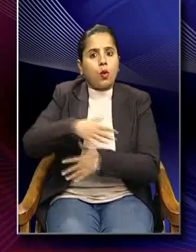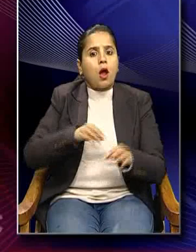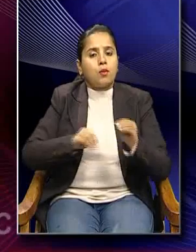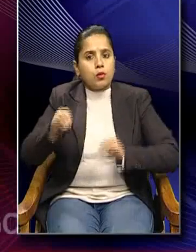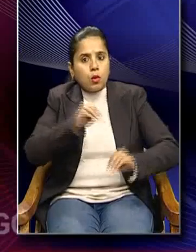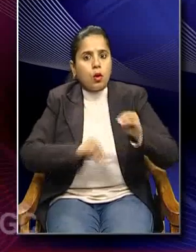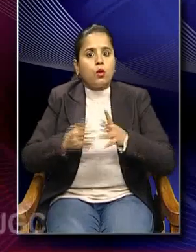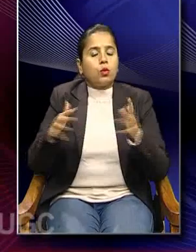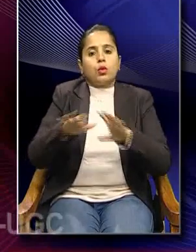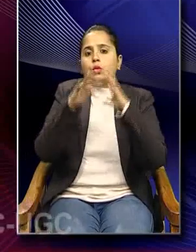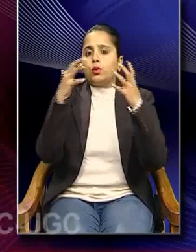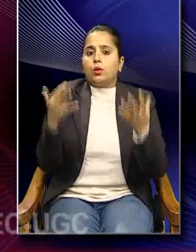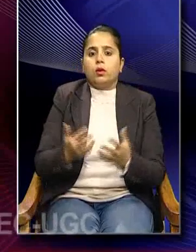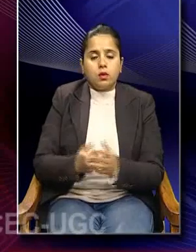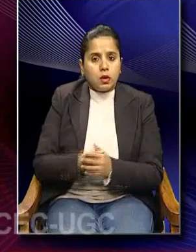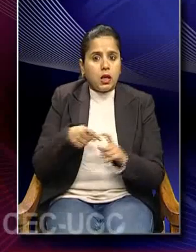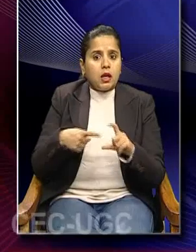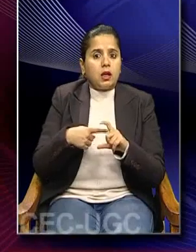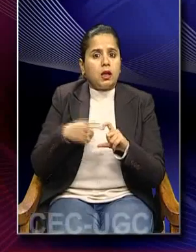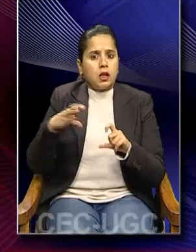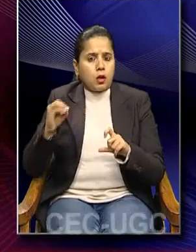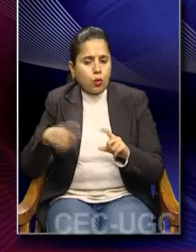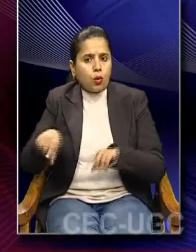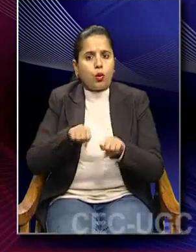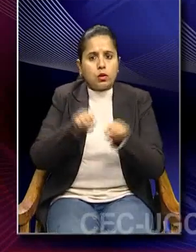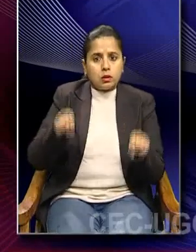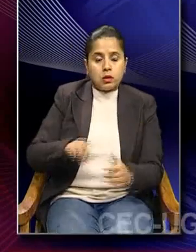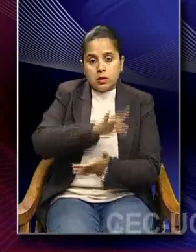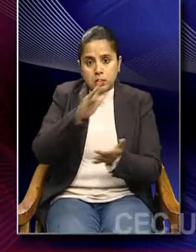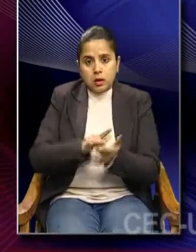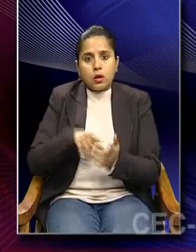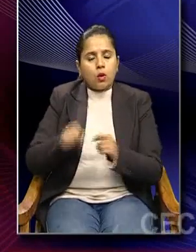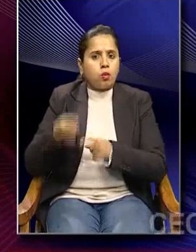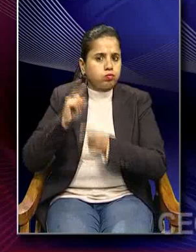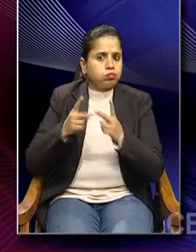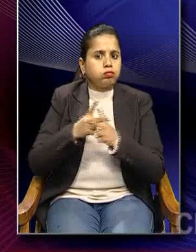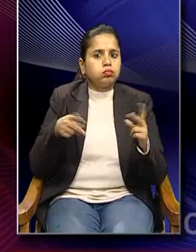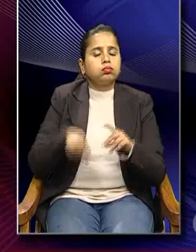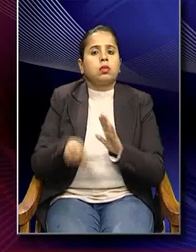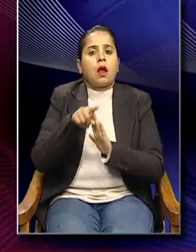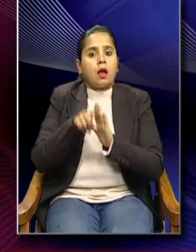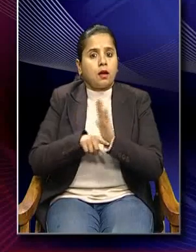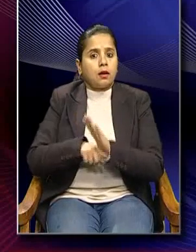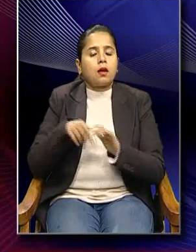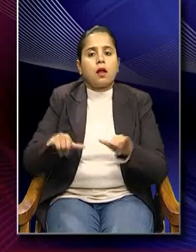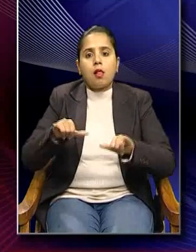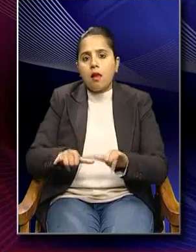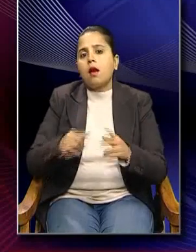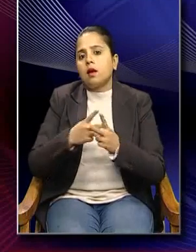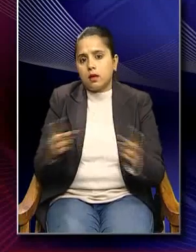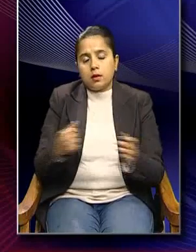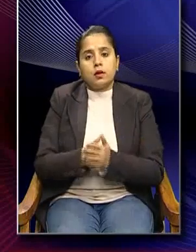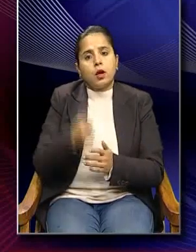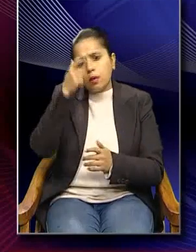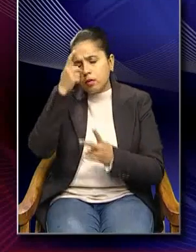world with his ecocentric or holistic ethics regarding the land